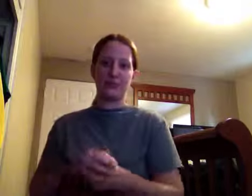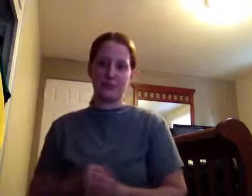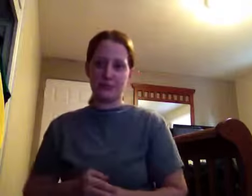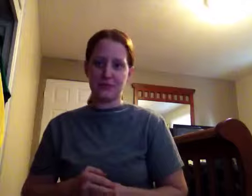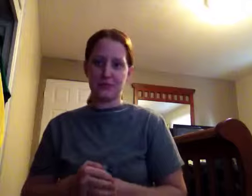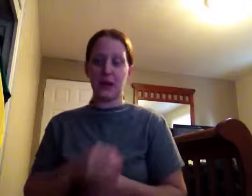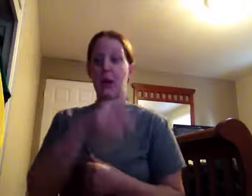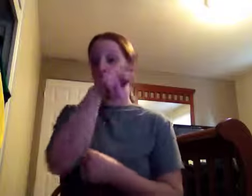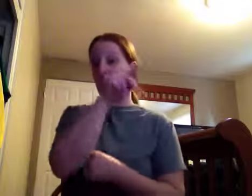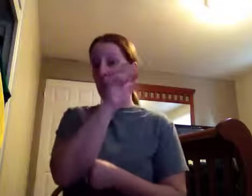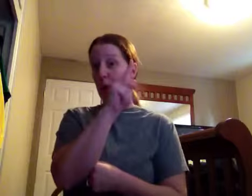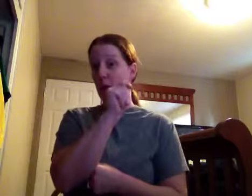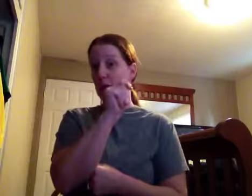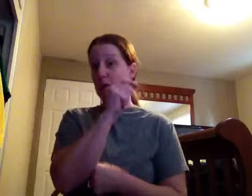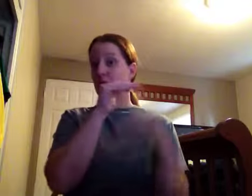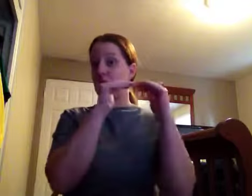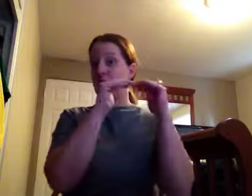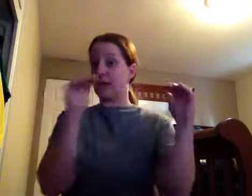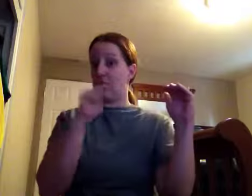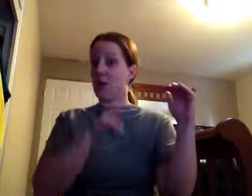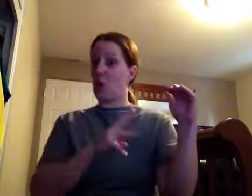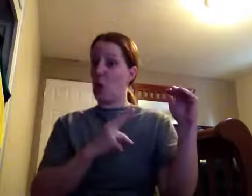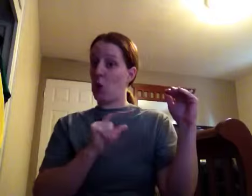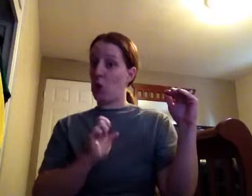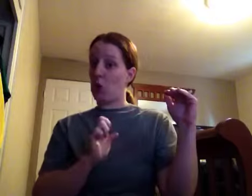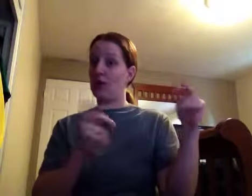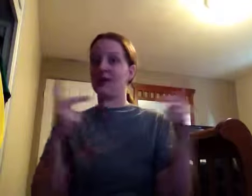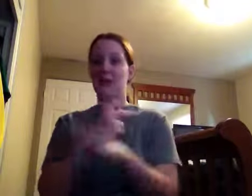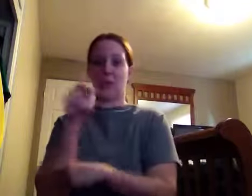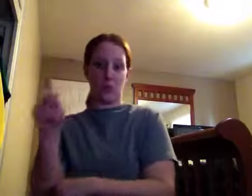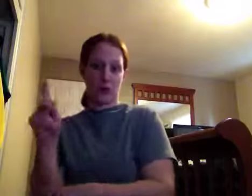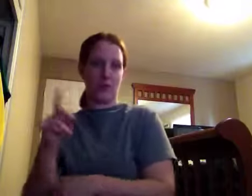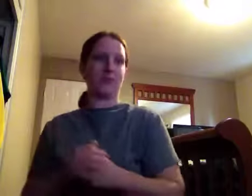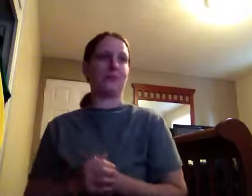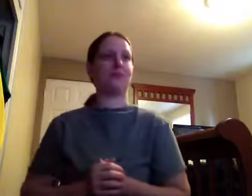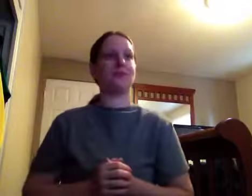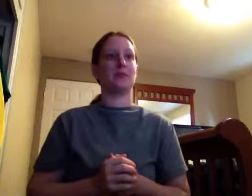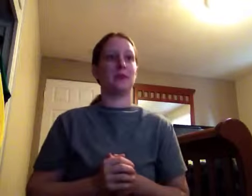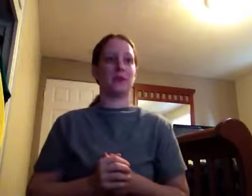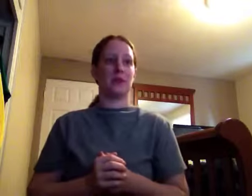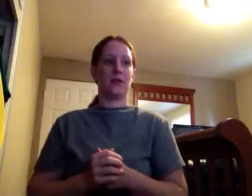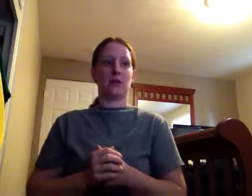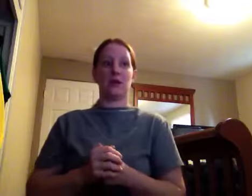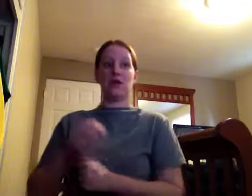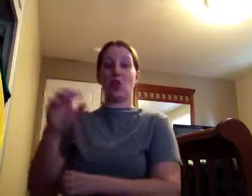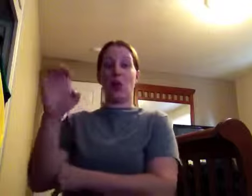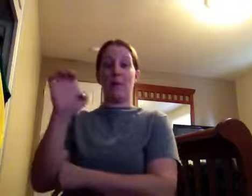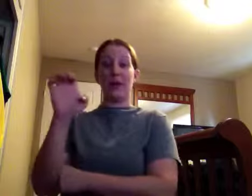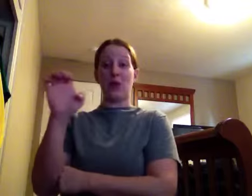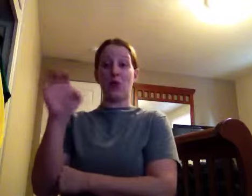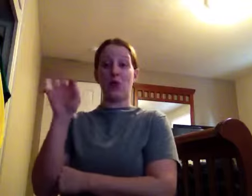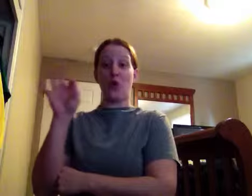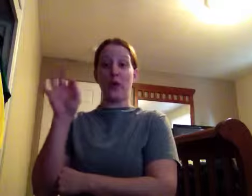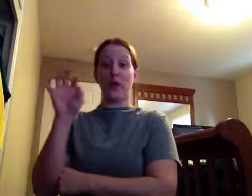So now let's move to empirical formula. An empirical formula is the simplest whole number ratio.